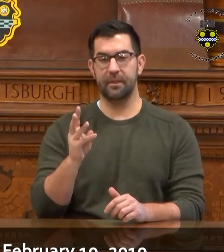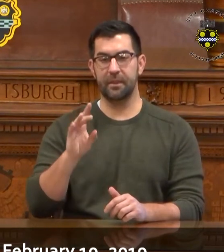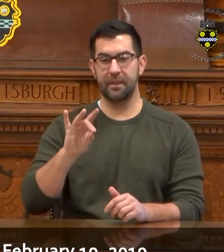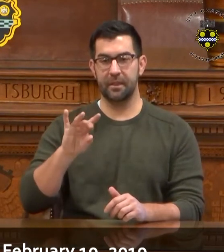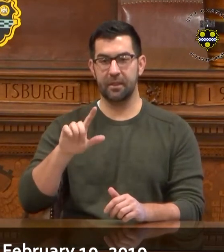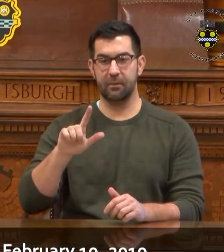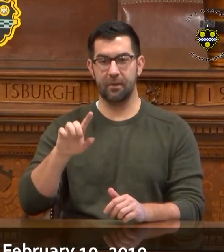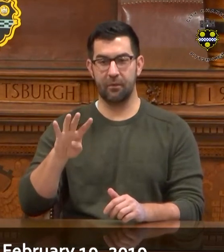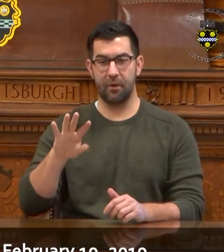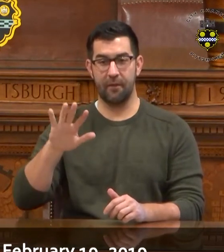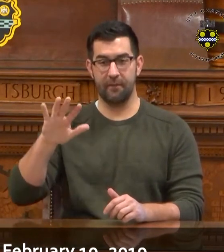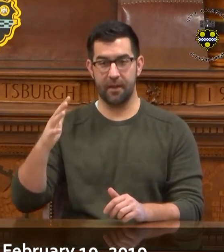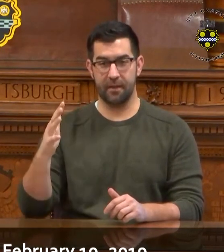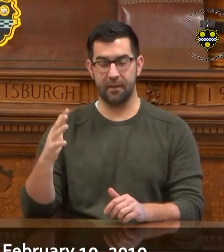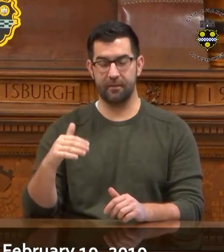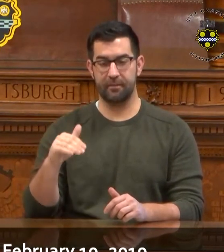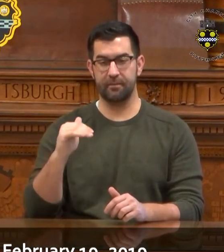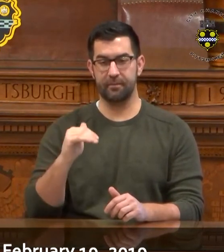6824 5th,